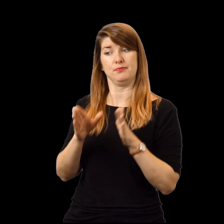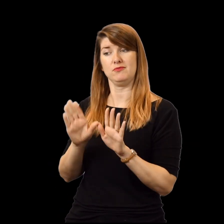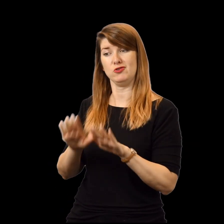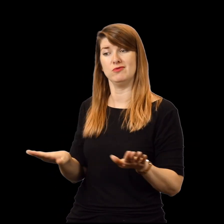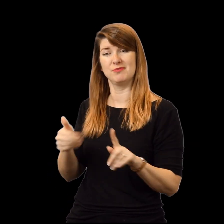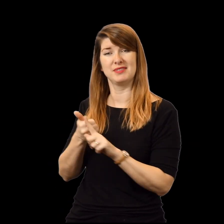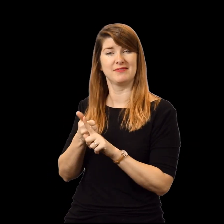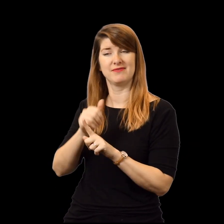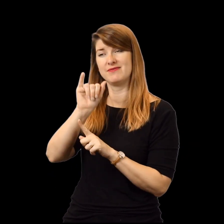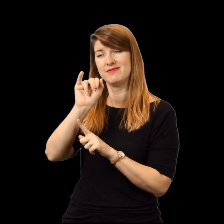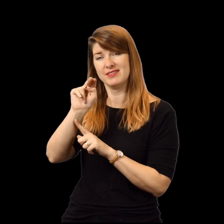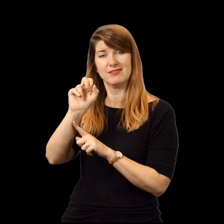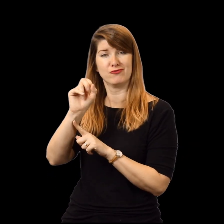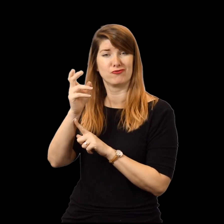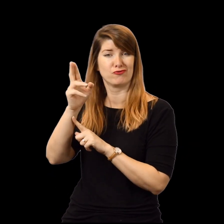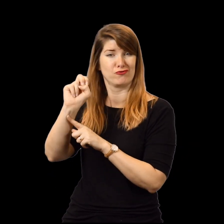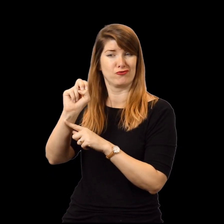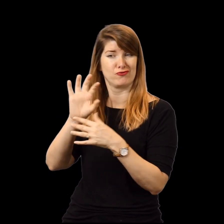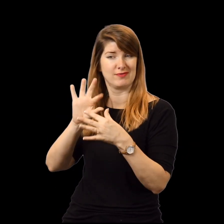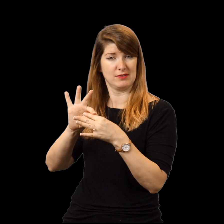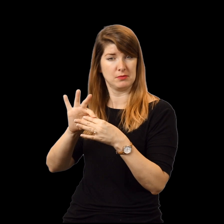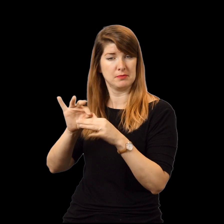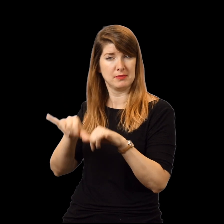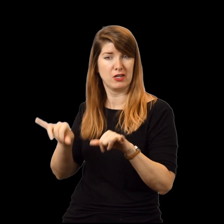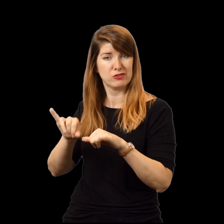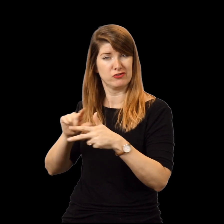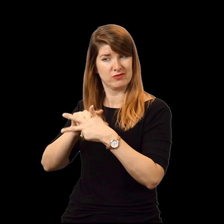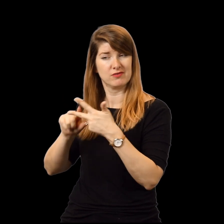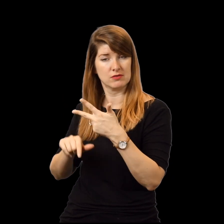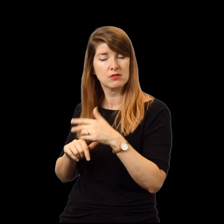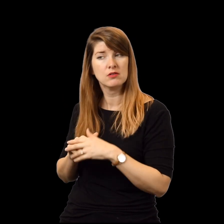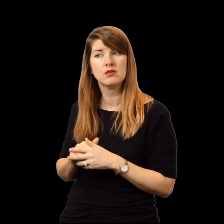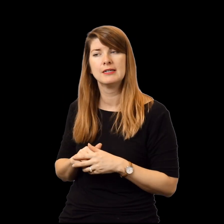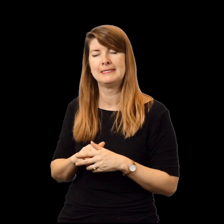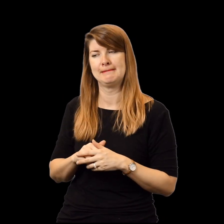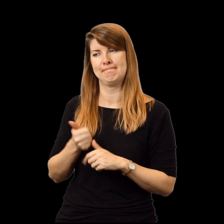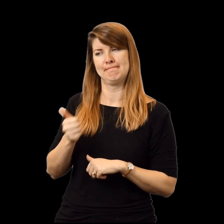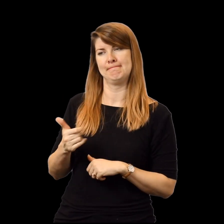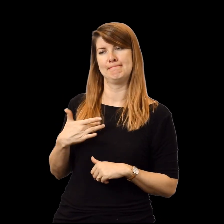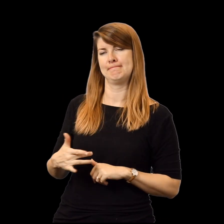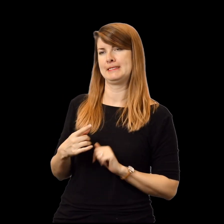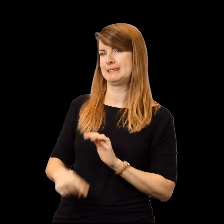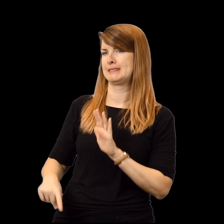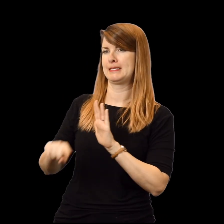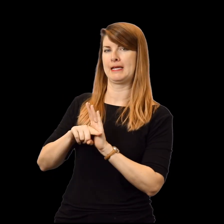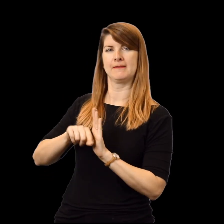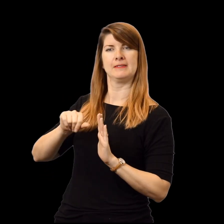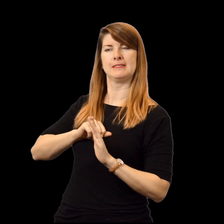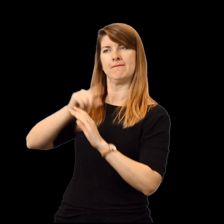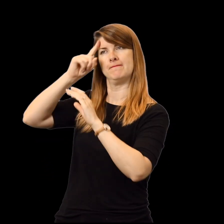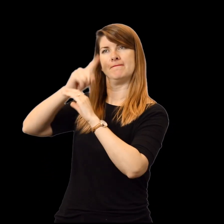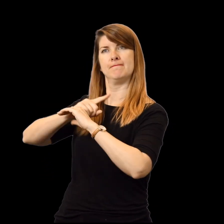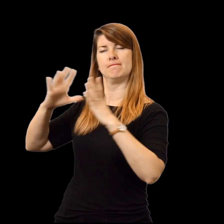Children who have insecure attachment patterns, they have a really negative self-concept.